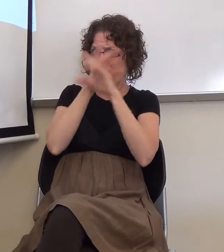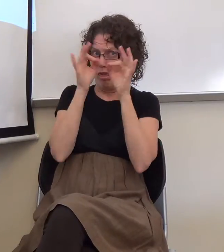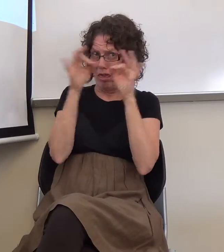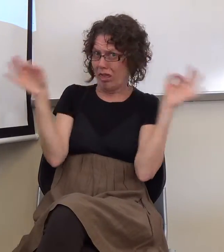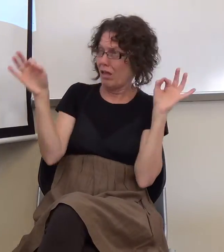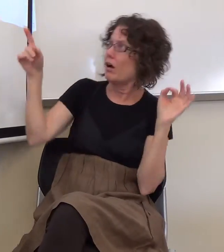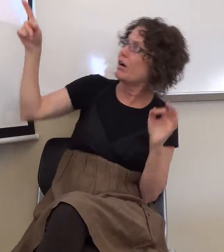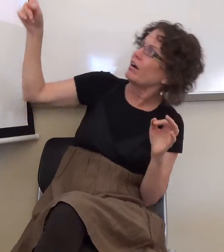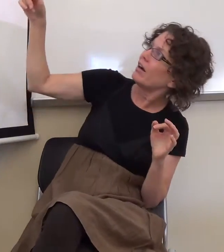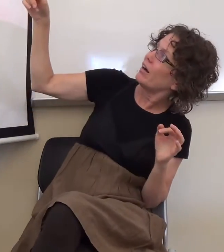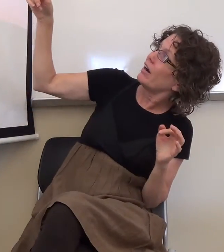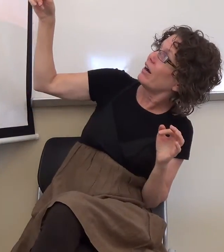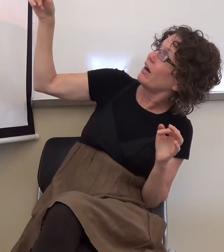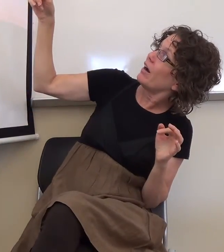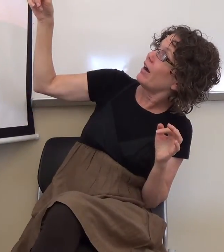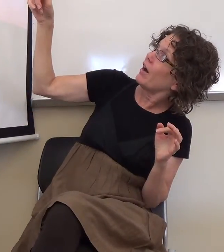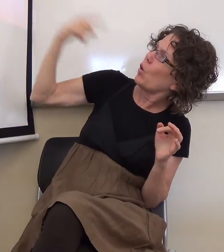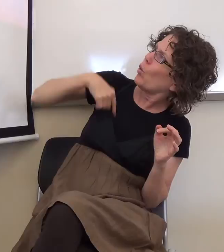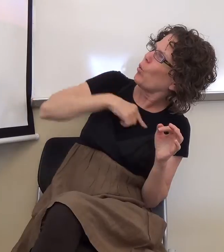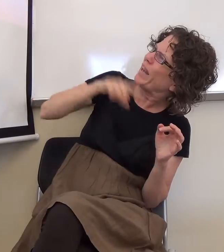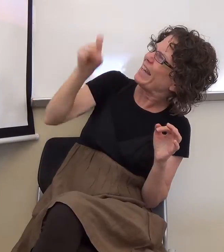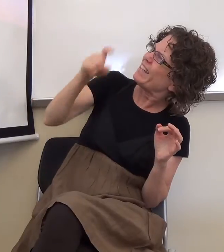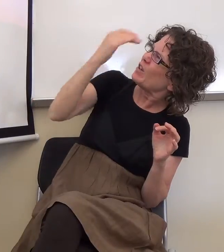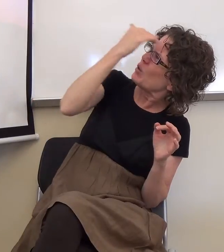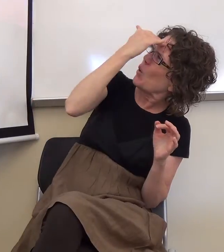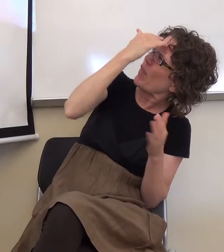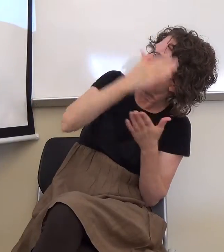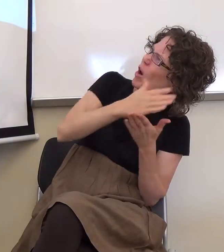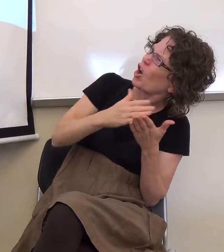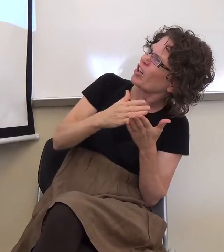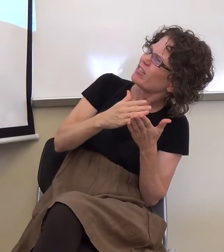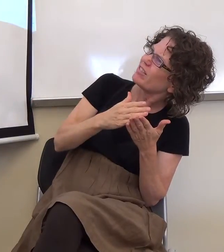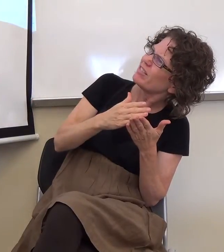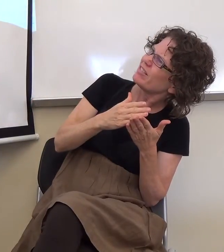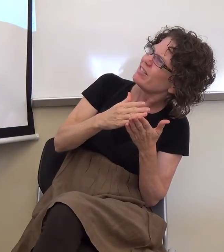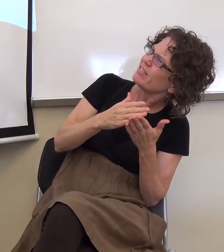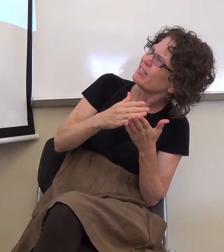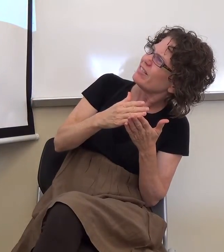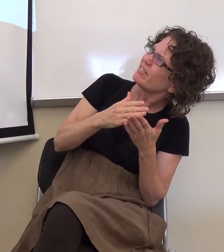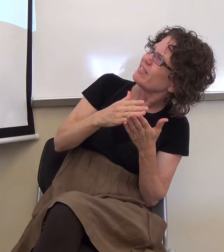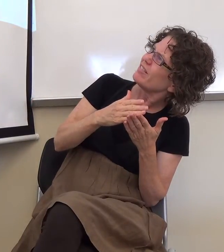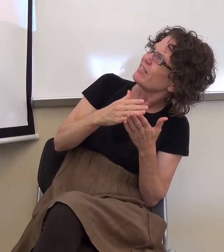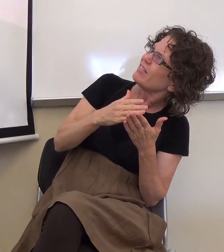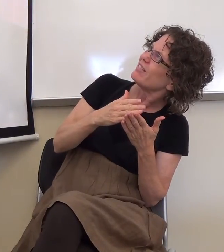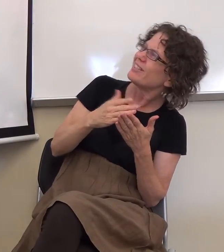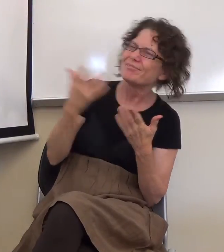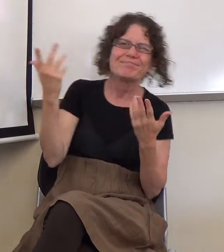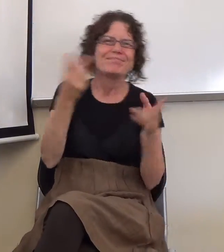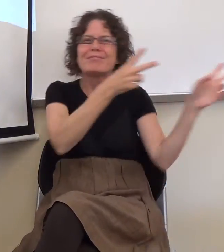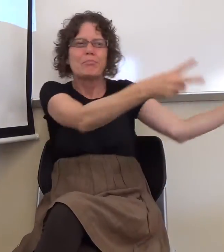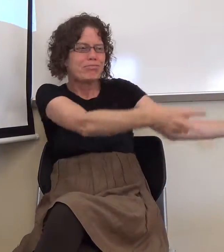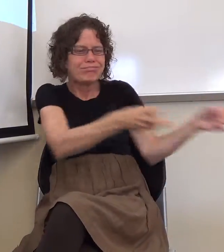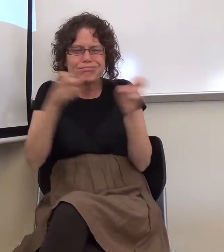need to know this part? Is that something we need to know? No, that tells us that it comes from some kind of a sociology